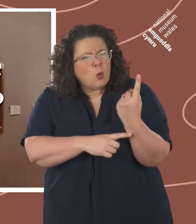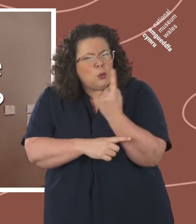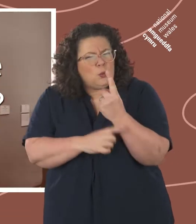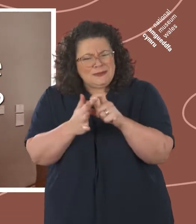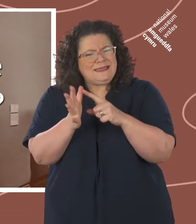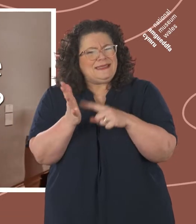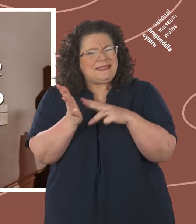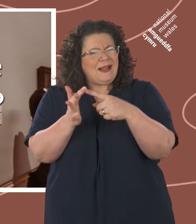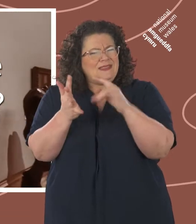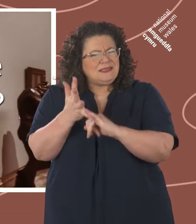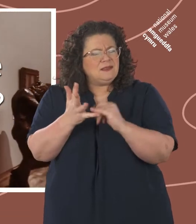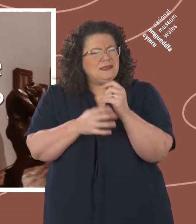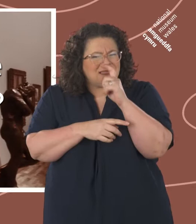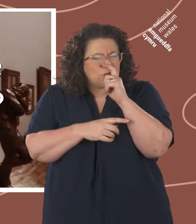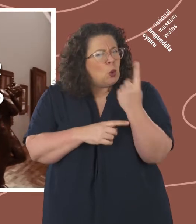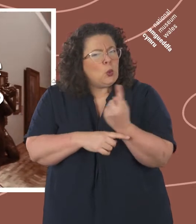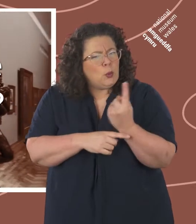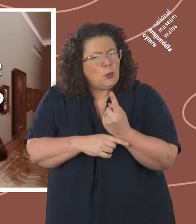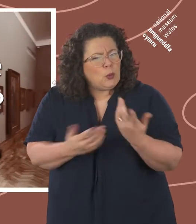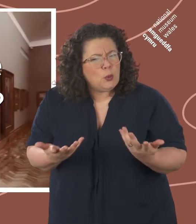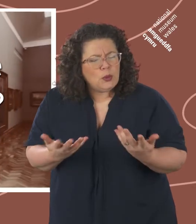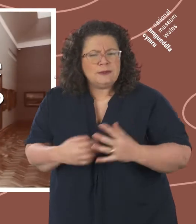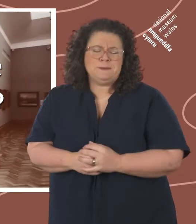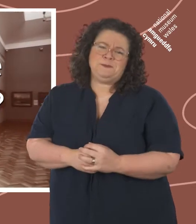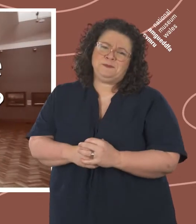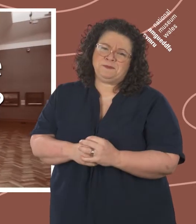Who were the Davies sisters?